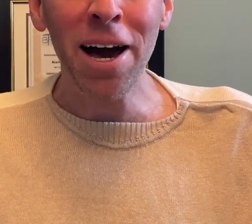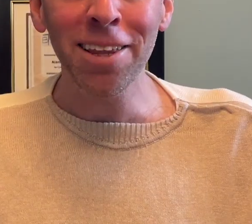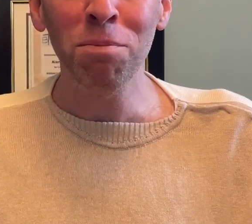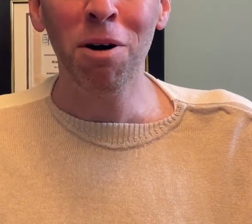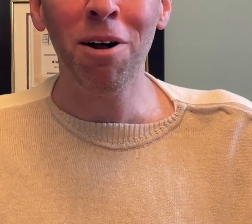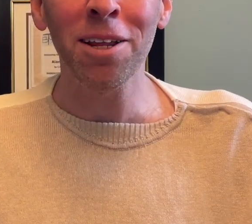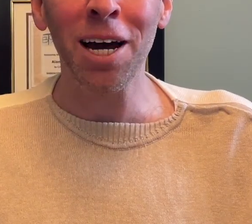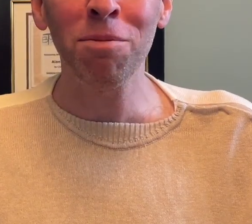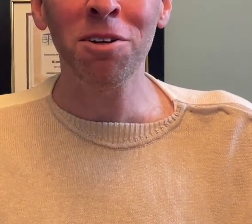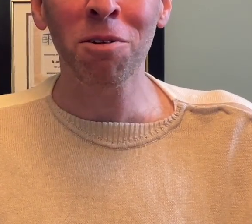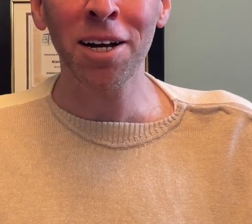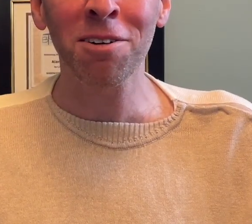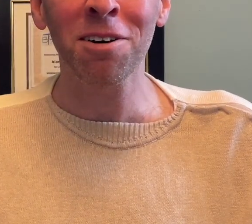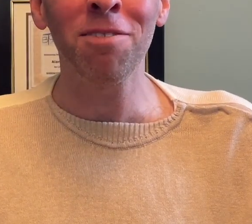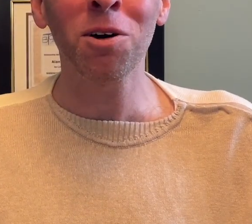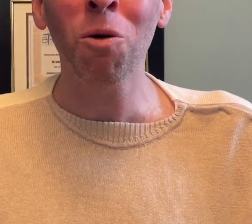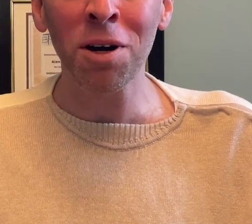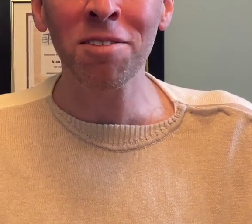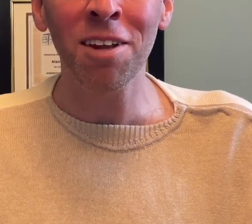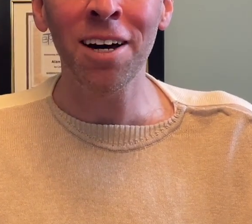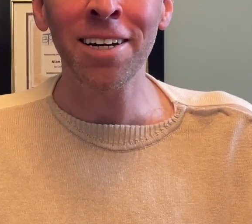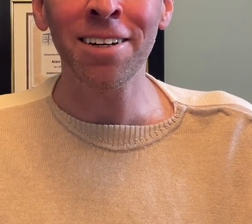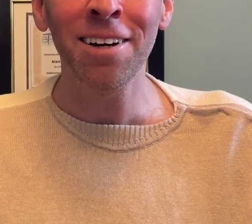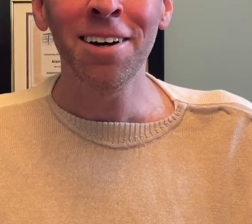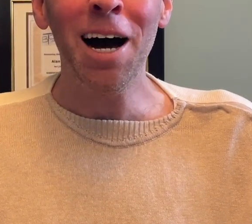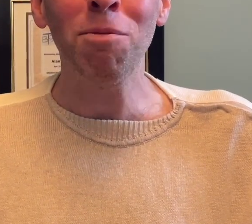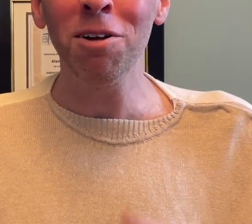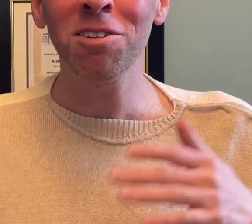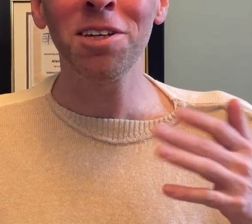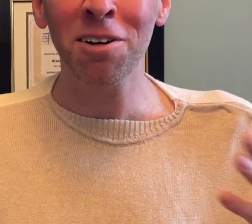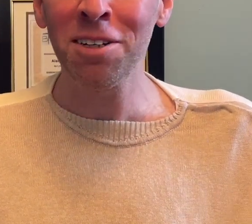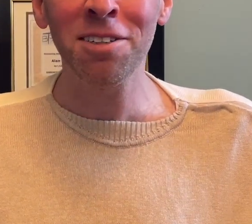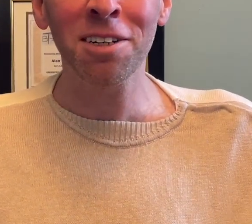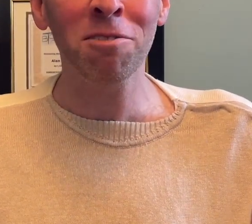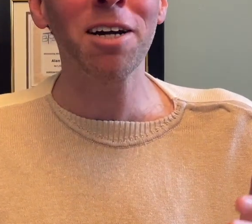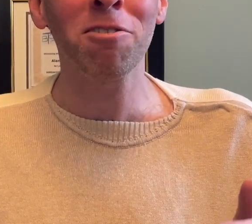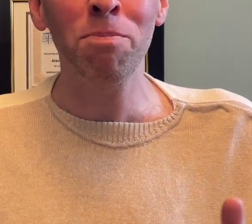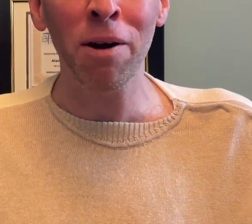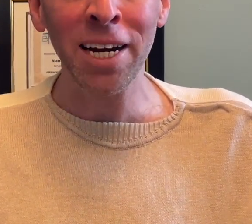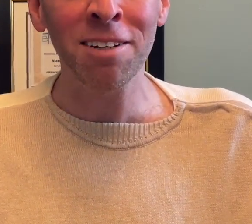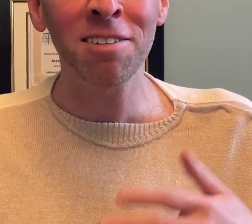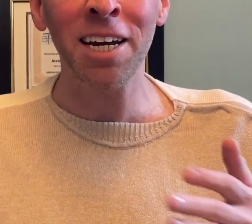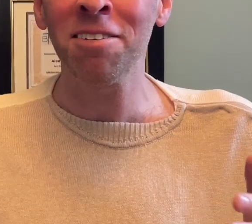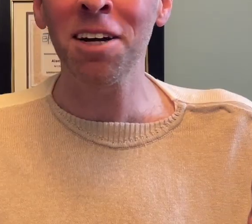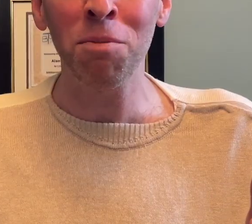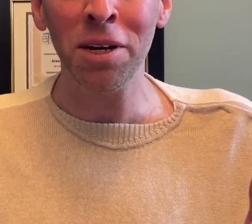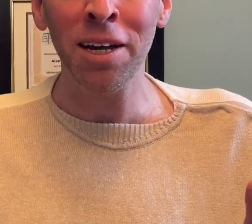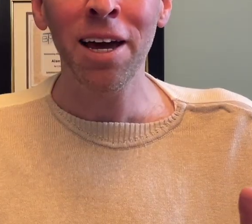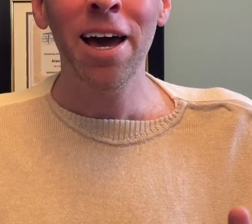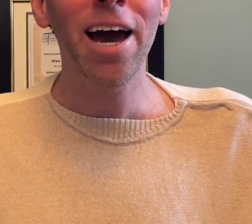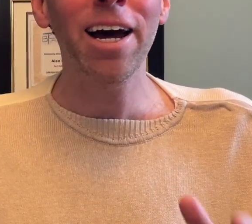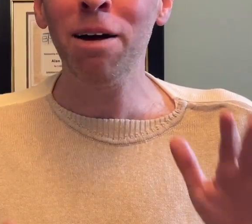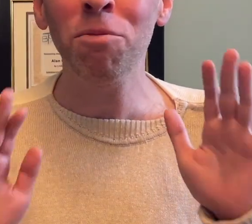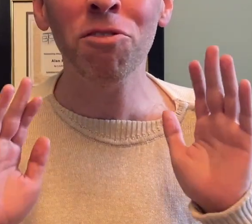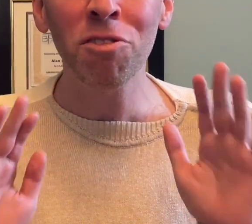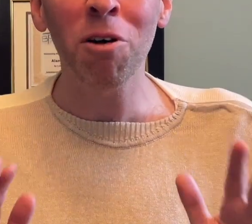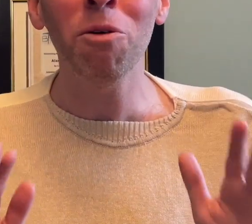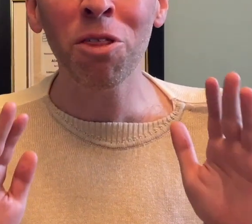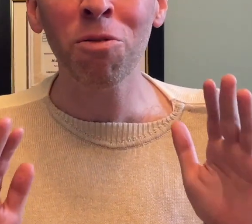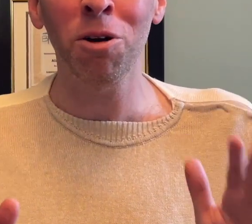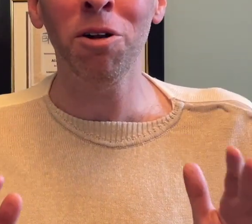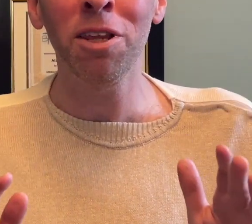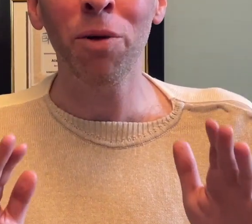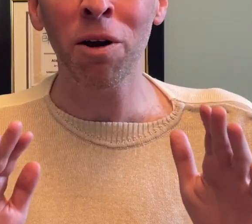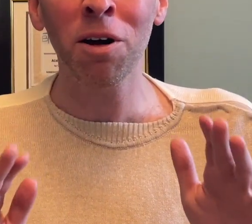Hello, I'm Alan Paul, and I'm the director of A Chorus Line. I'm also the artistic director of Barrington Stage Company, and I am